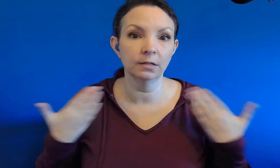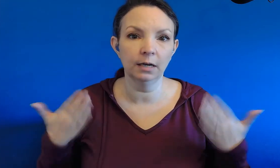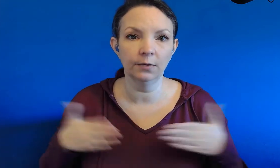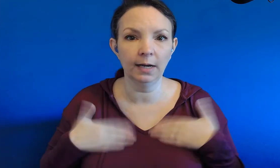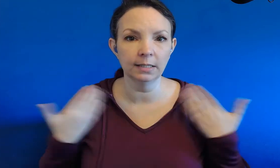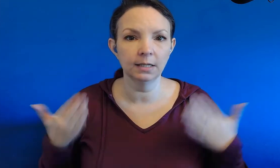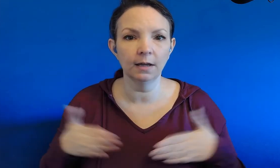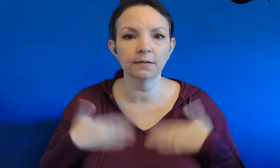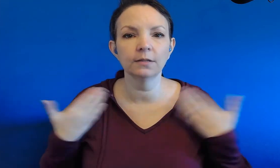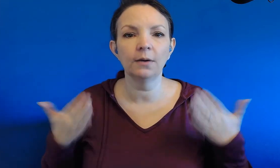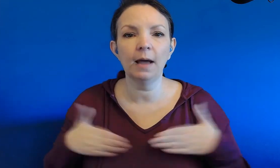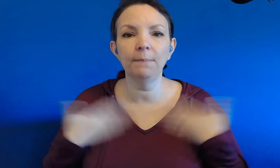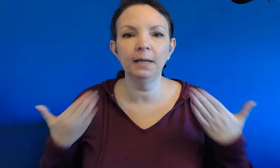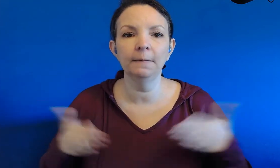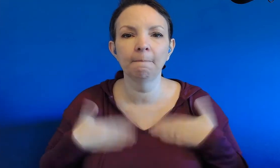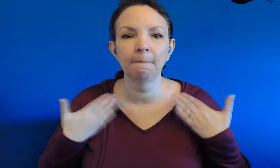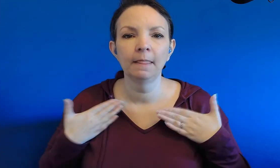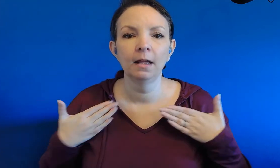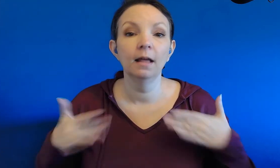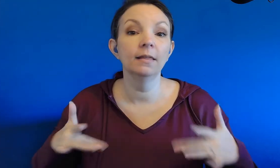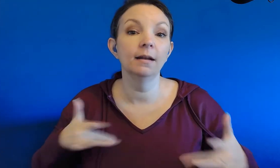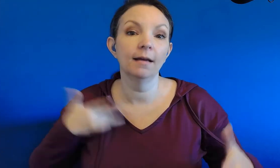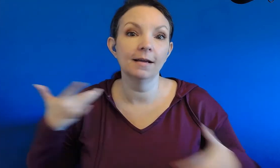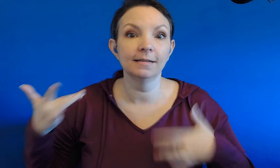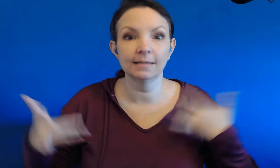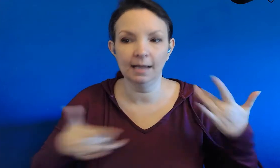synchronized together. So happy and then excited.